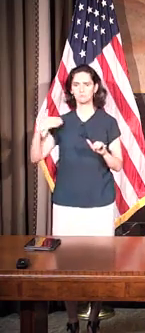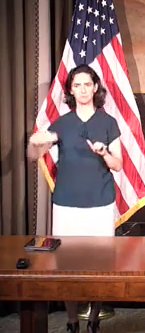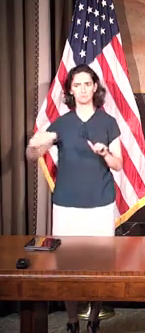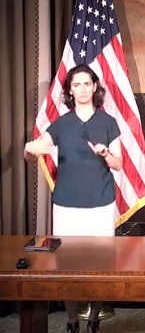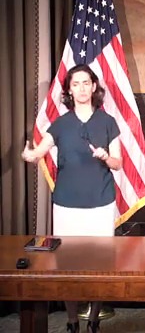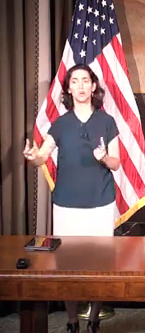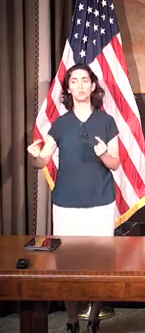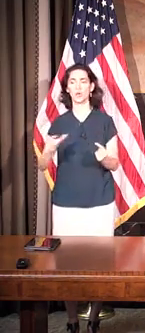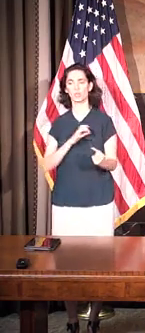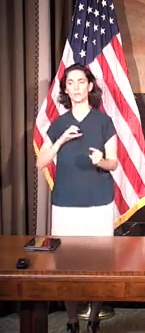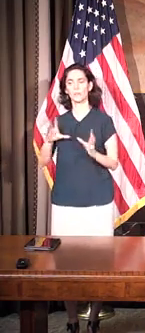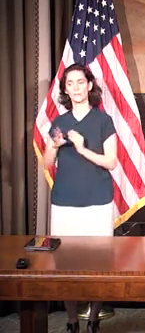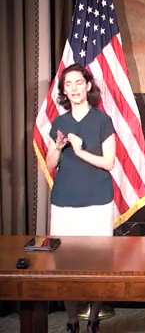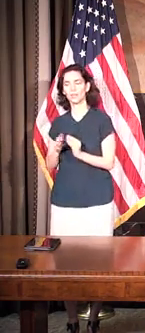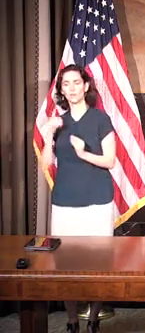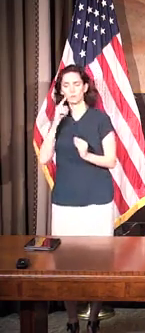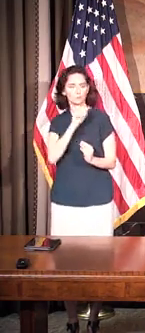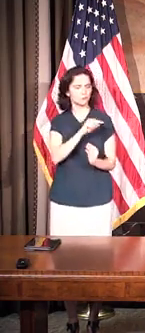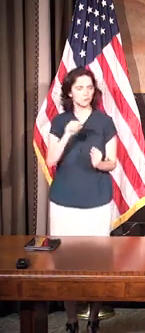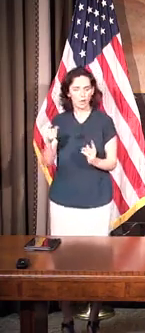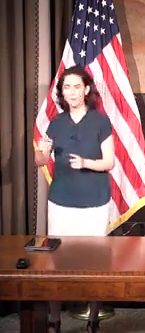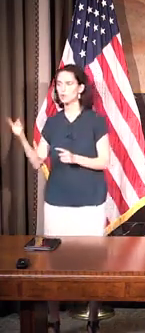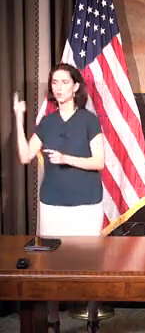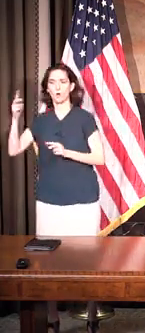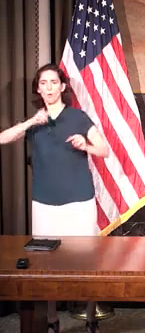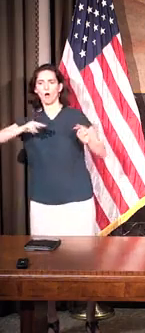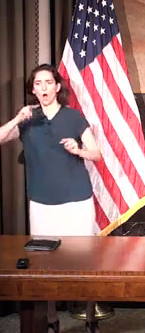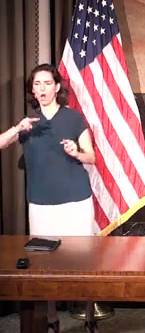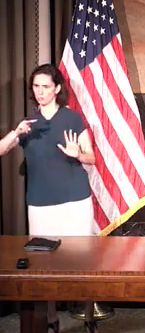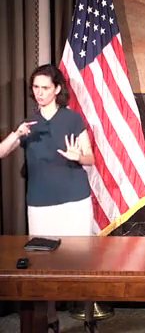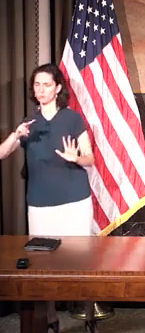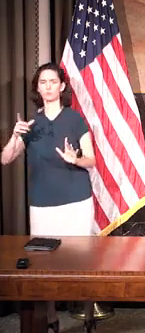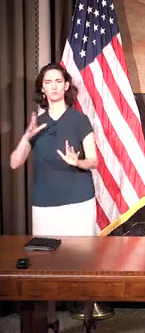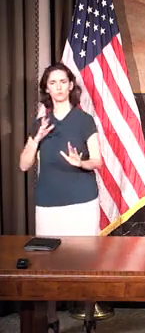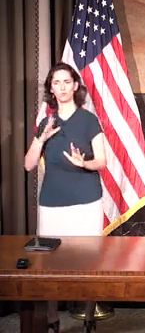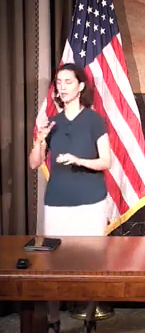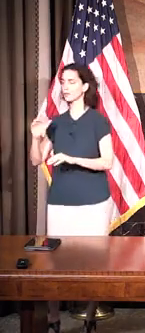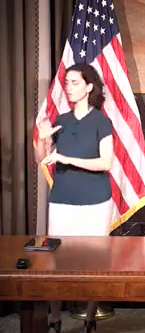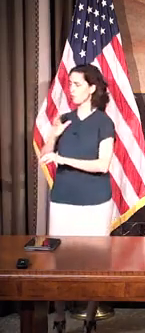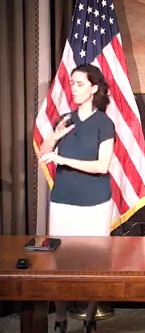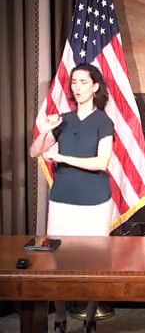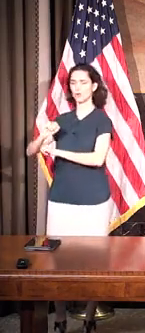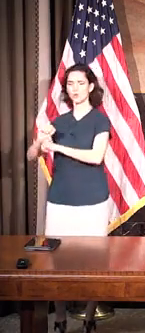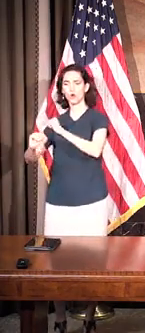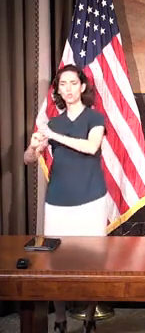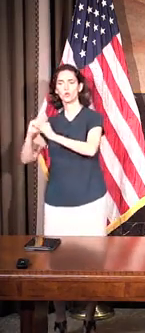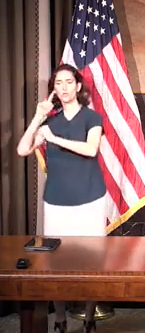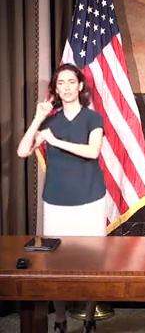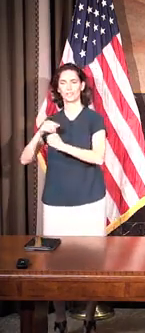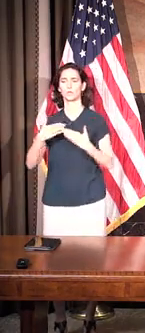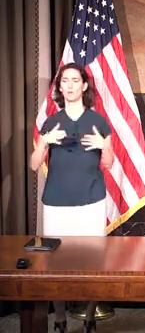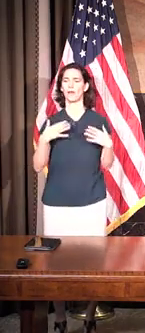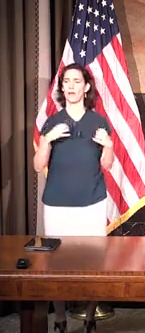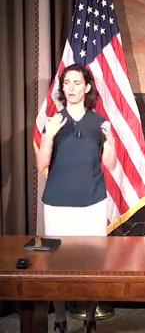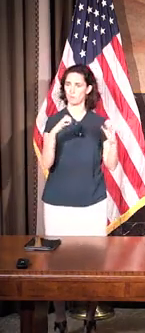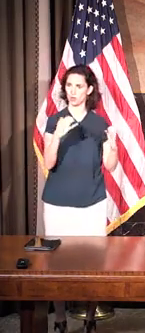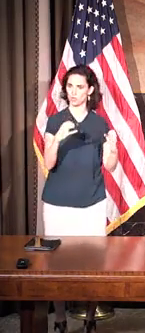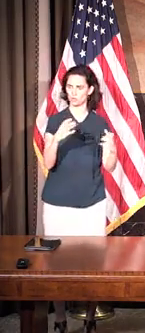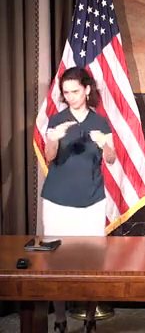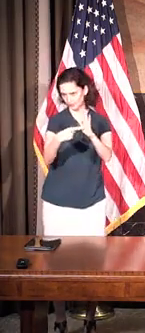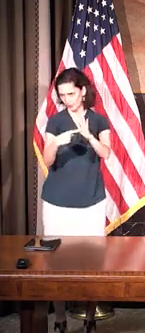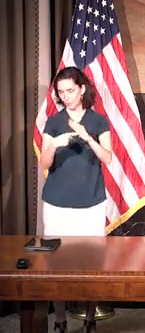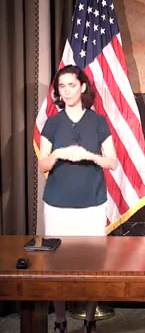in committee meetings for oversight. So having a formalized structure as it relates to a public health emergency, for example, where we go share